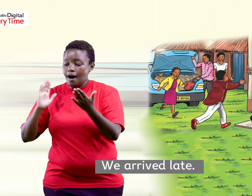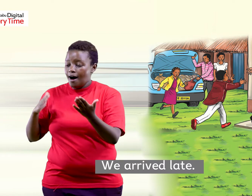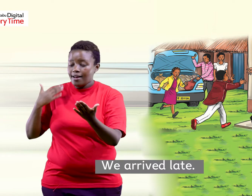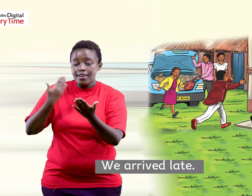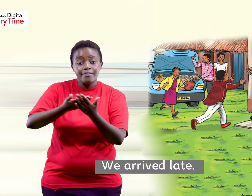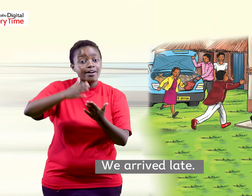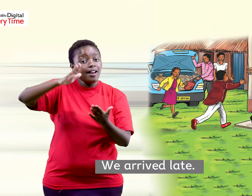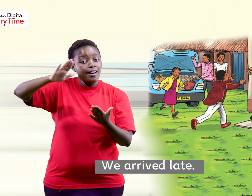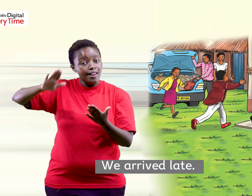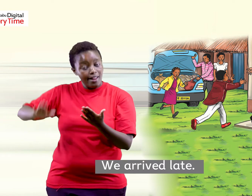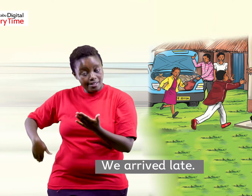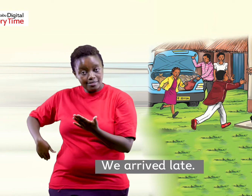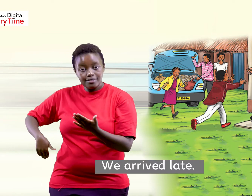We arrived late.